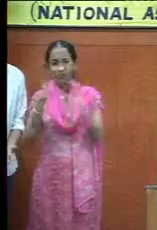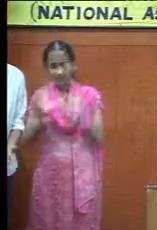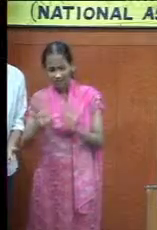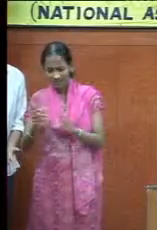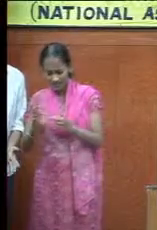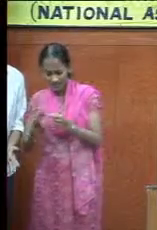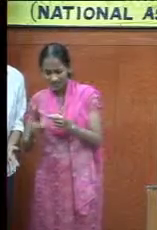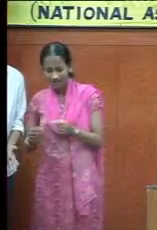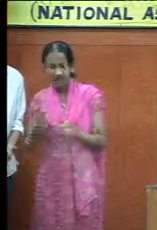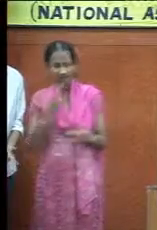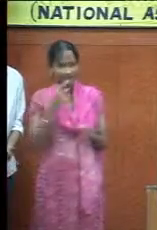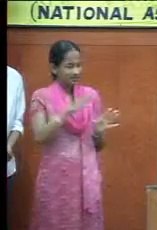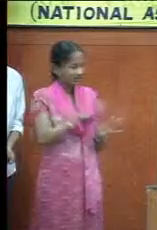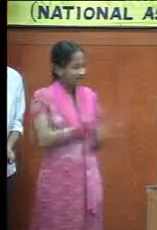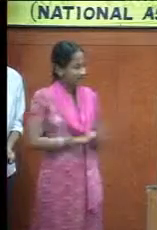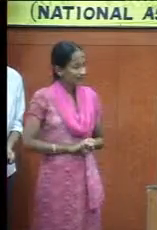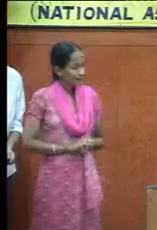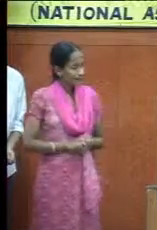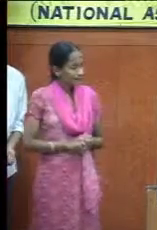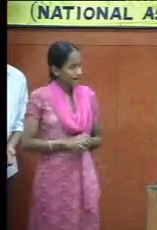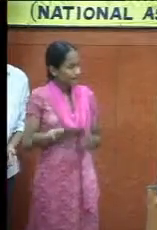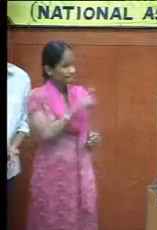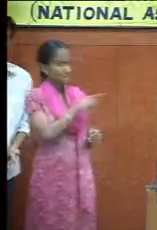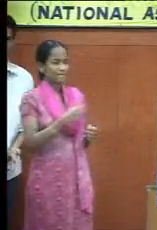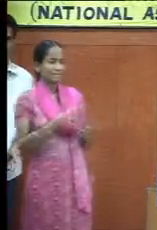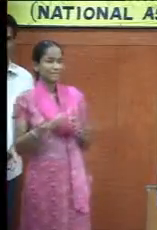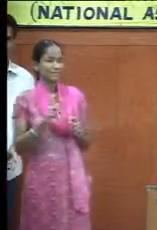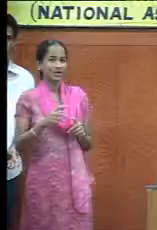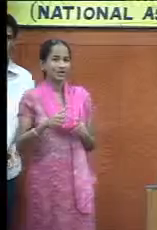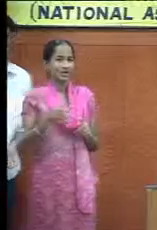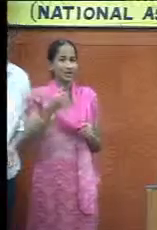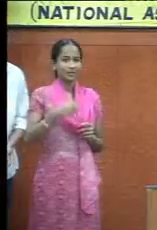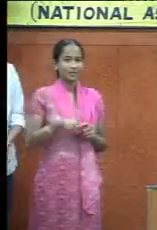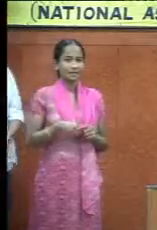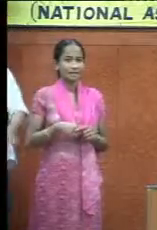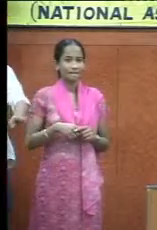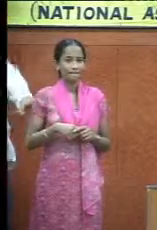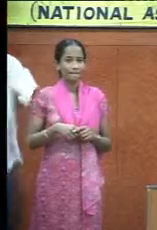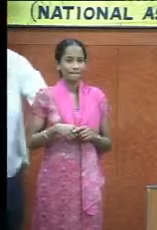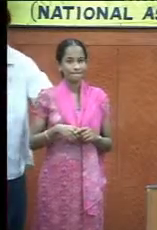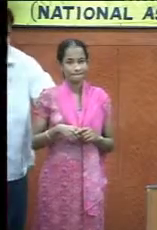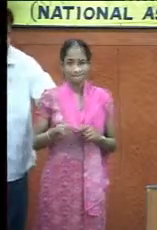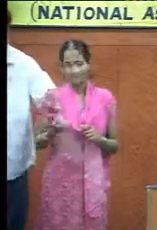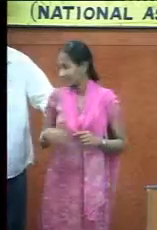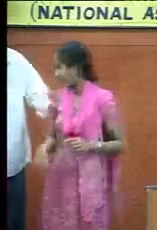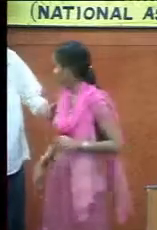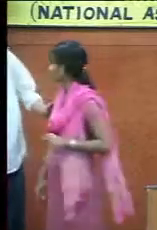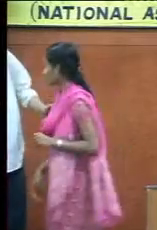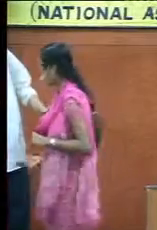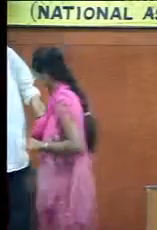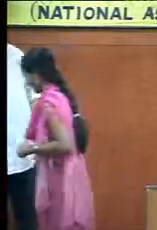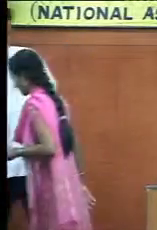that. I don't know whether it is possible. See, the trouble is that each state, what we have realized is that